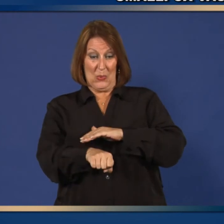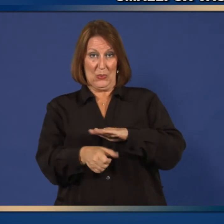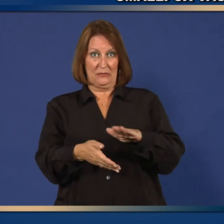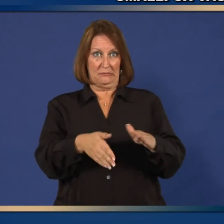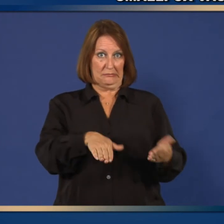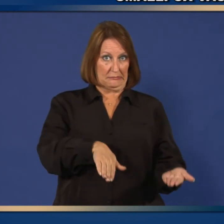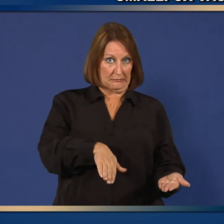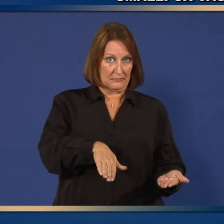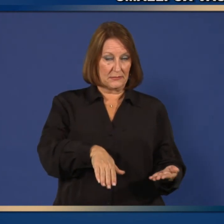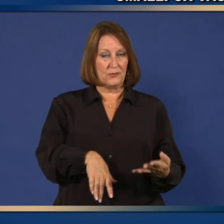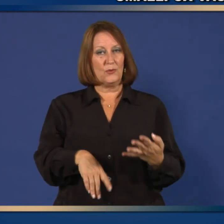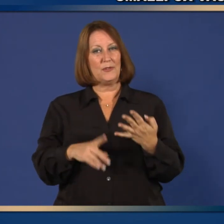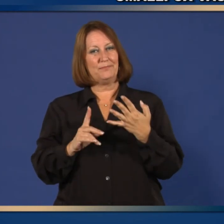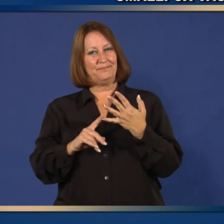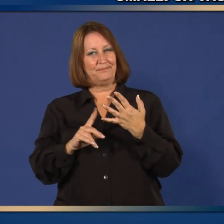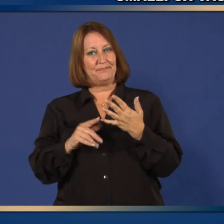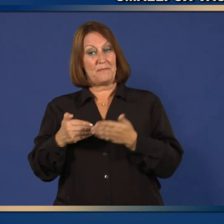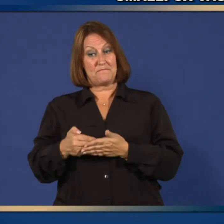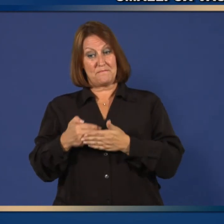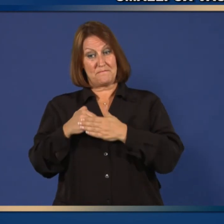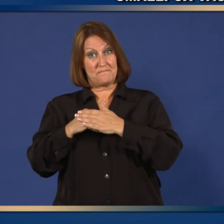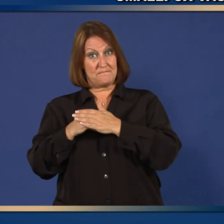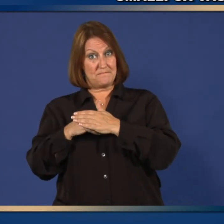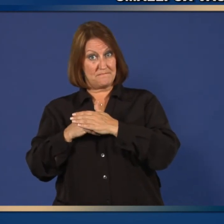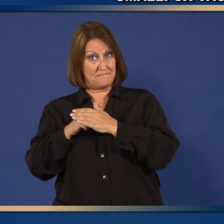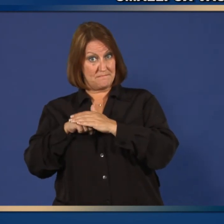100 years.